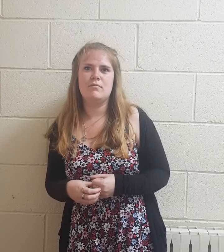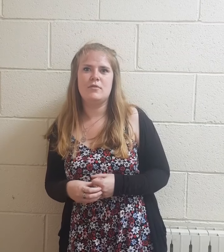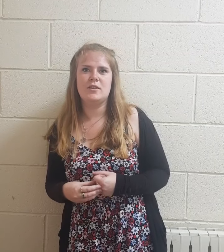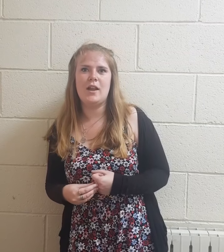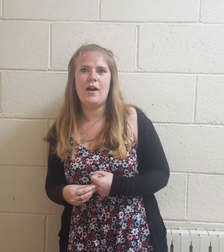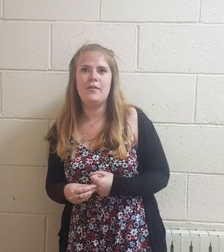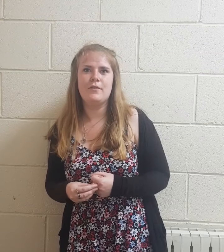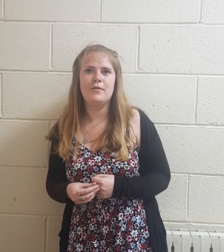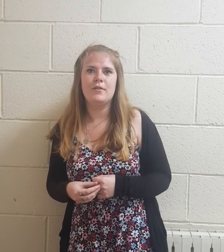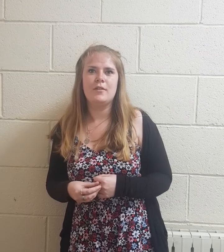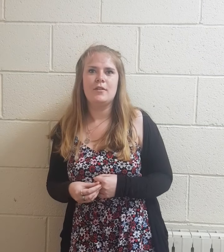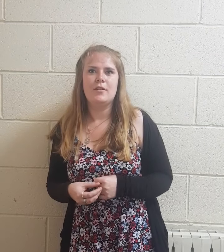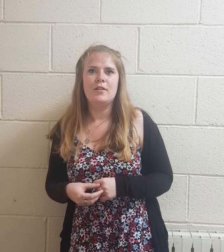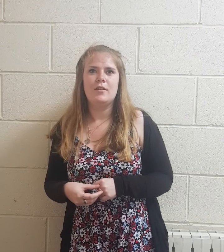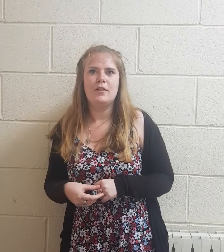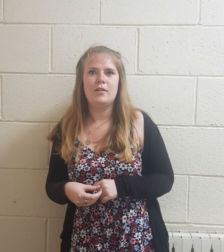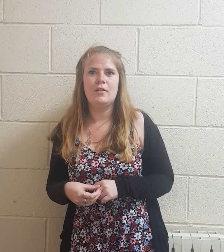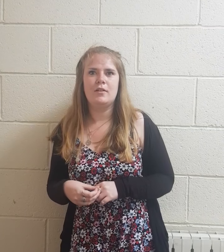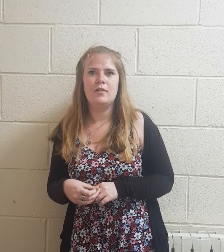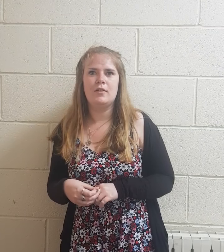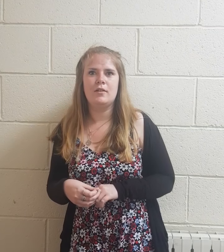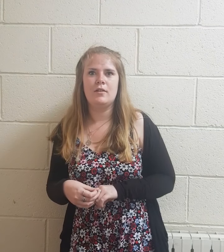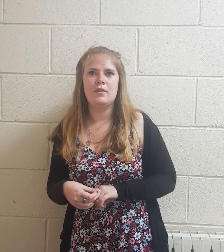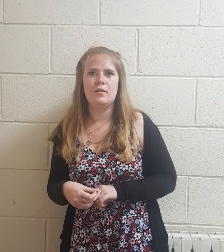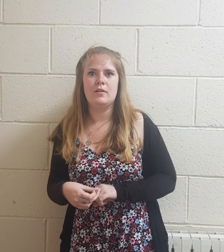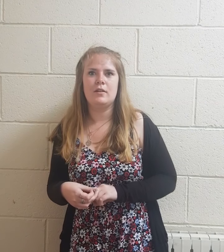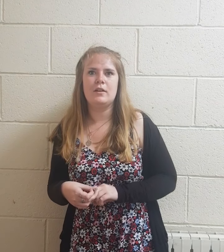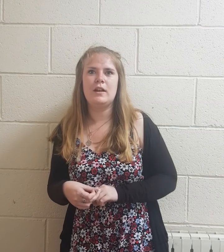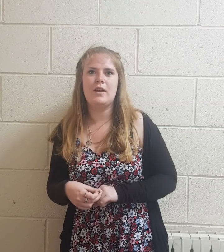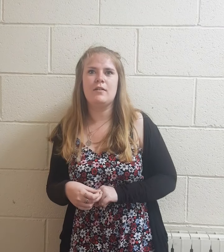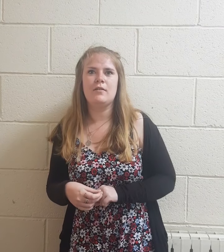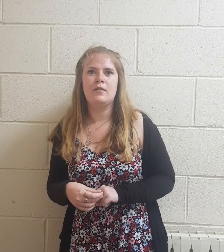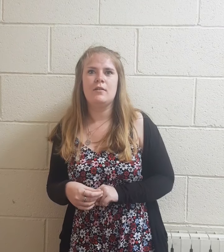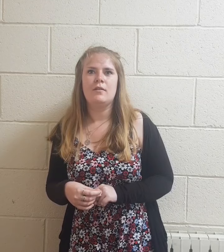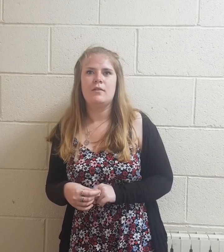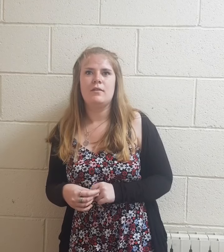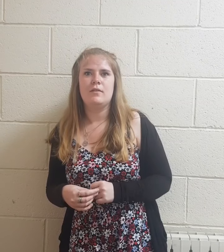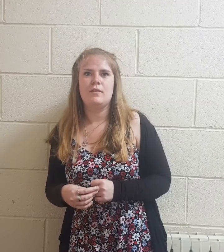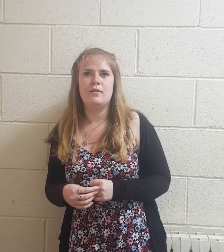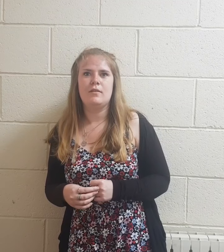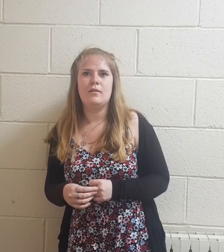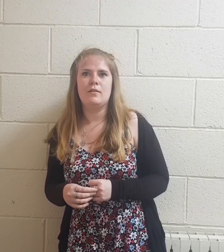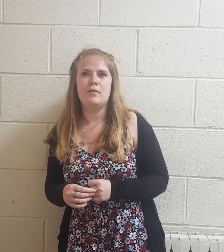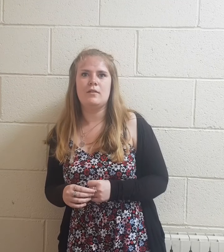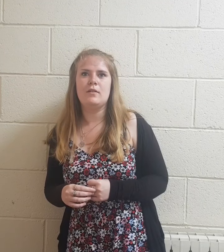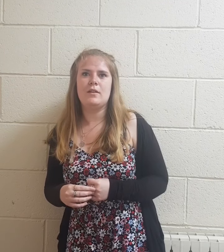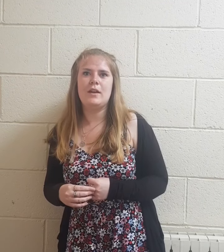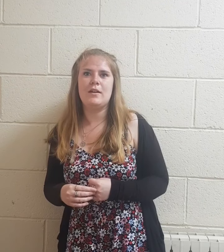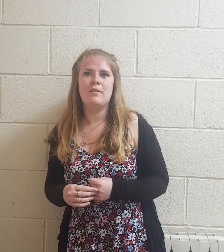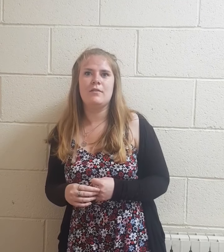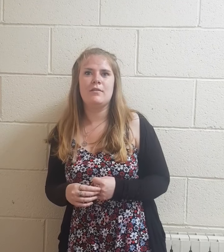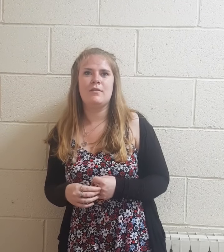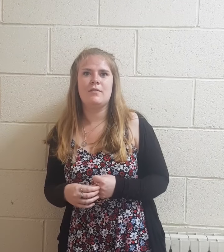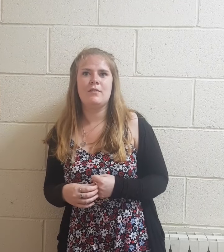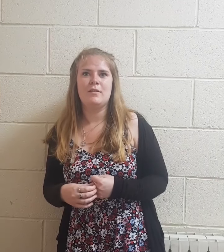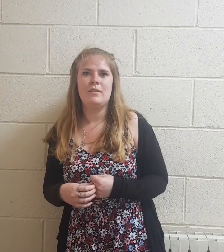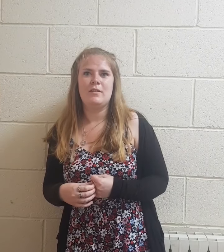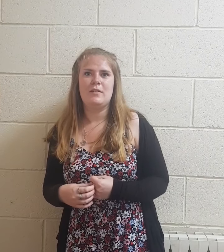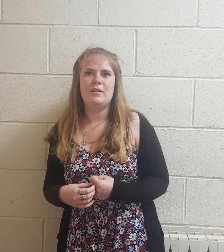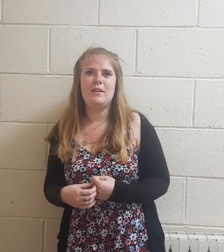Just communicate with friends. So have we got a mixture of both deaf and hearing students, and do we all communicate with each other? Yeah. And that's really nice, isn't it?